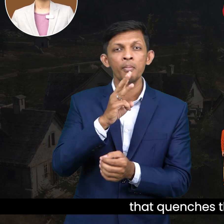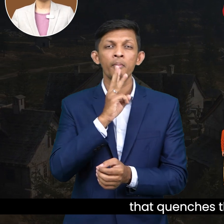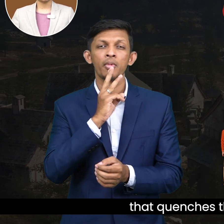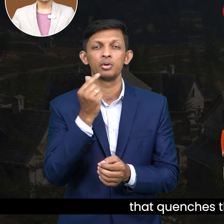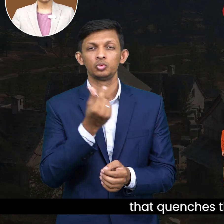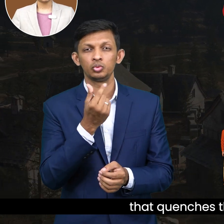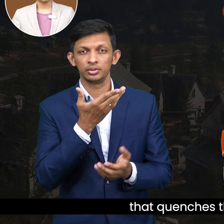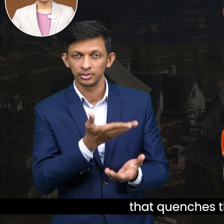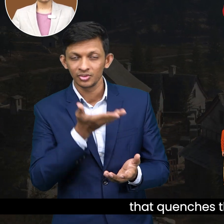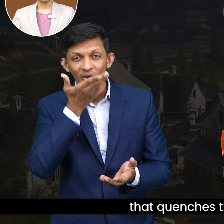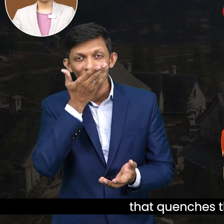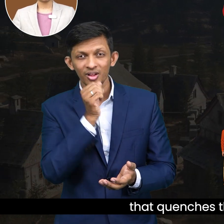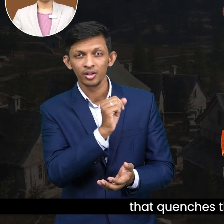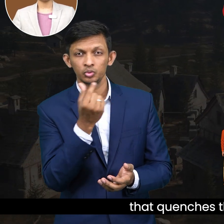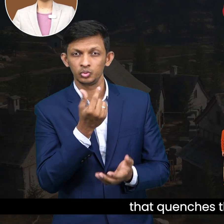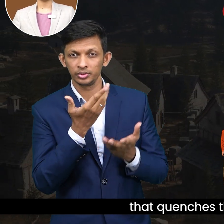water.